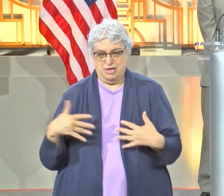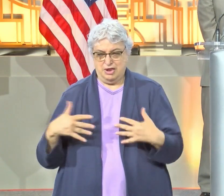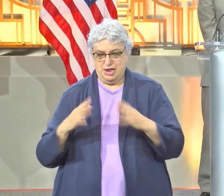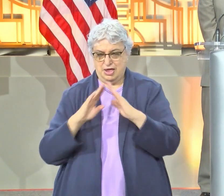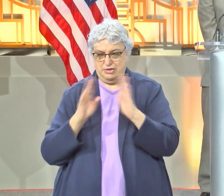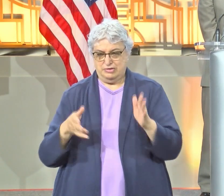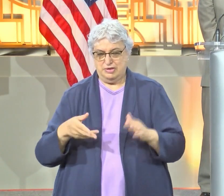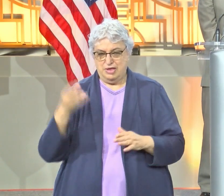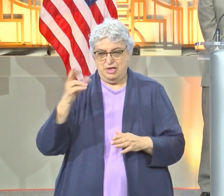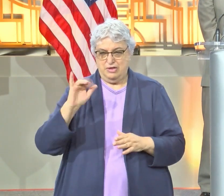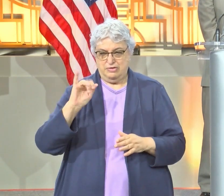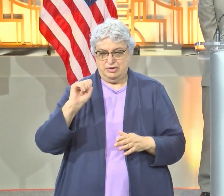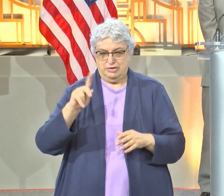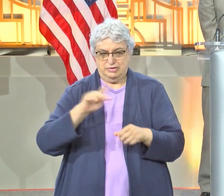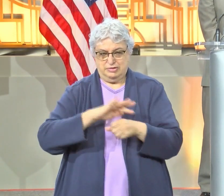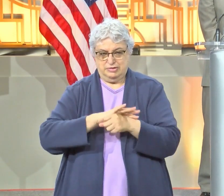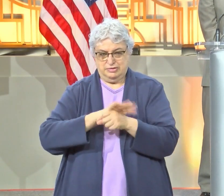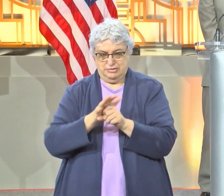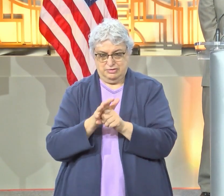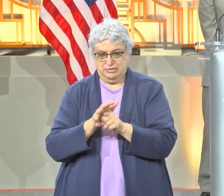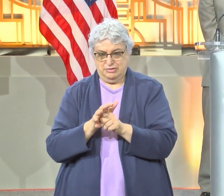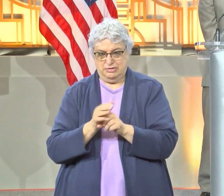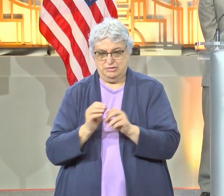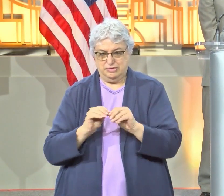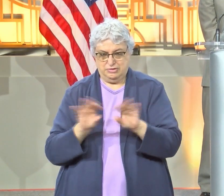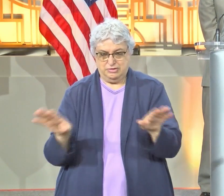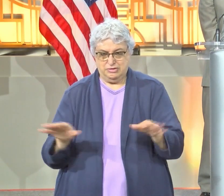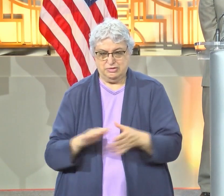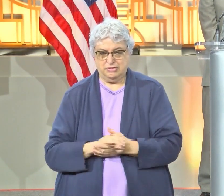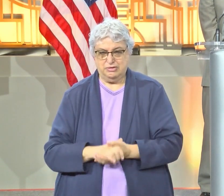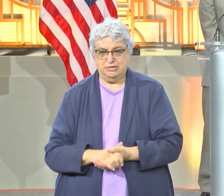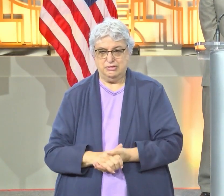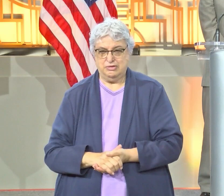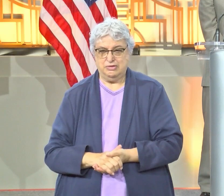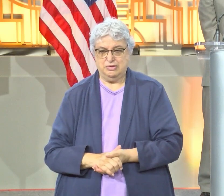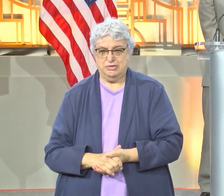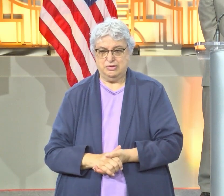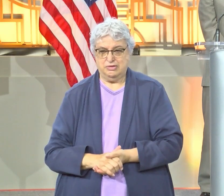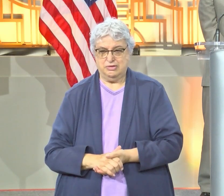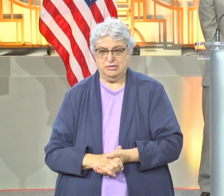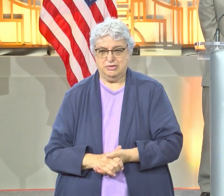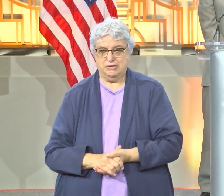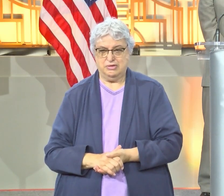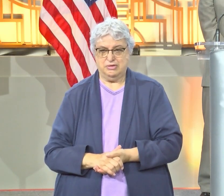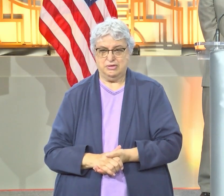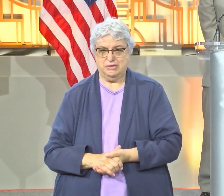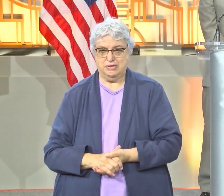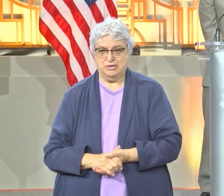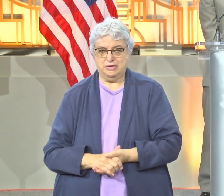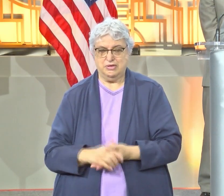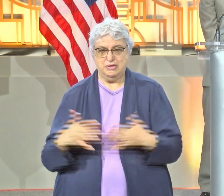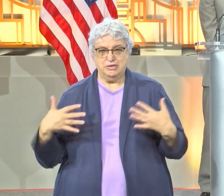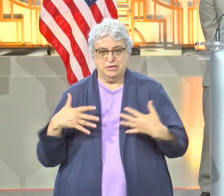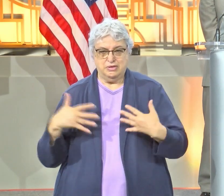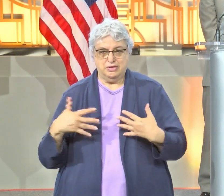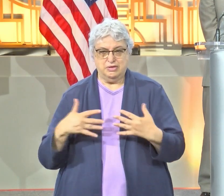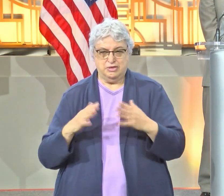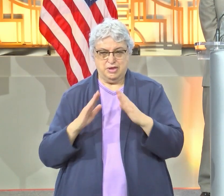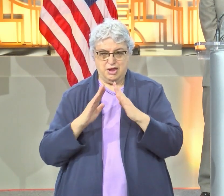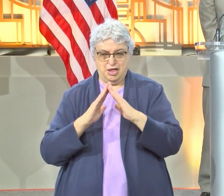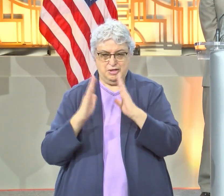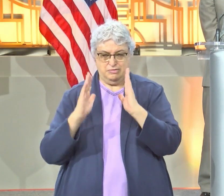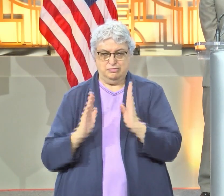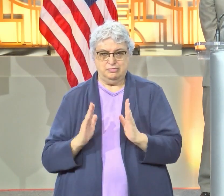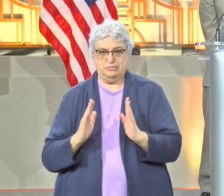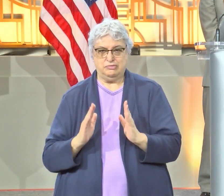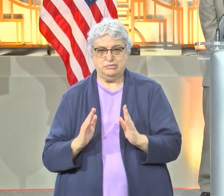for COVID-19 transmission. Bear in mind, in the haunted houses, not only will